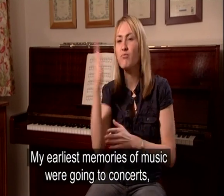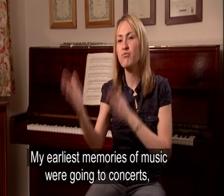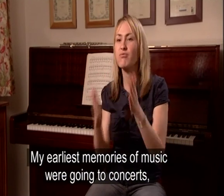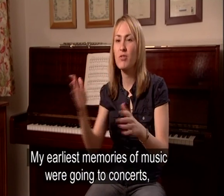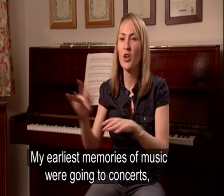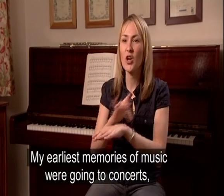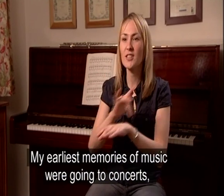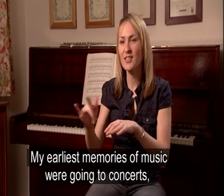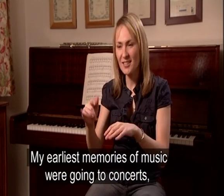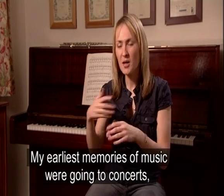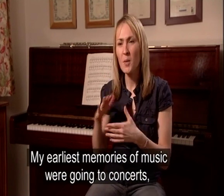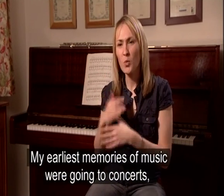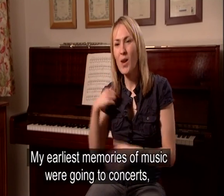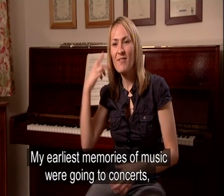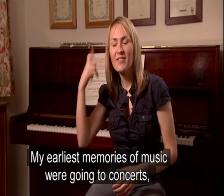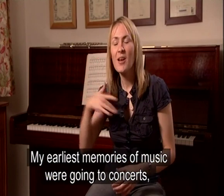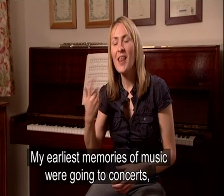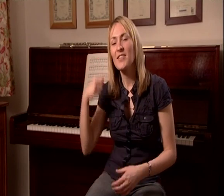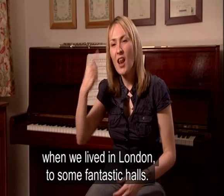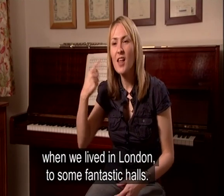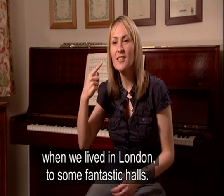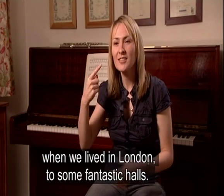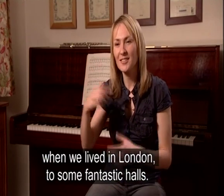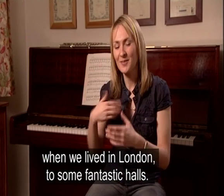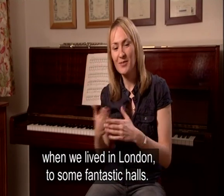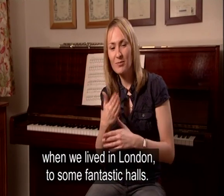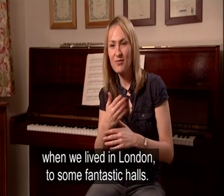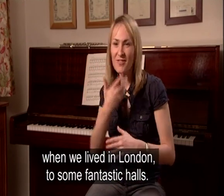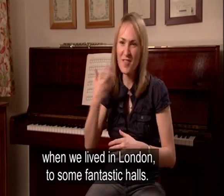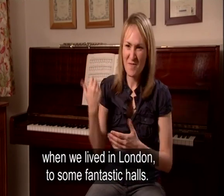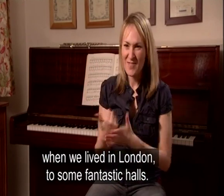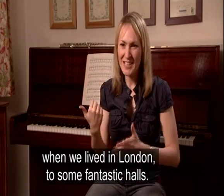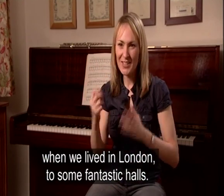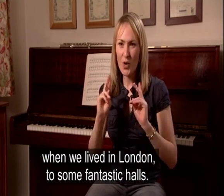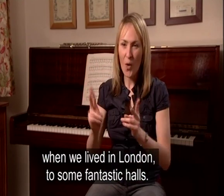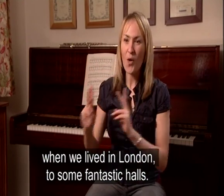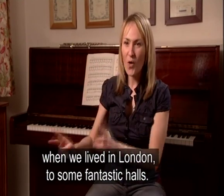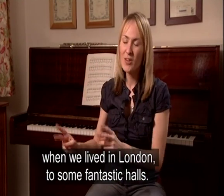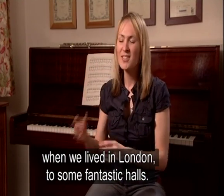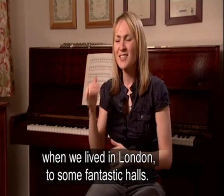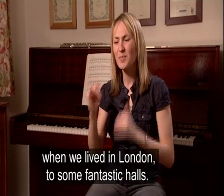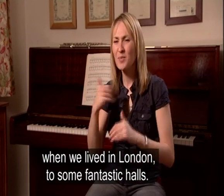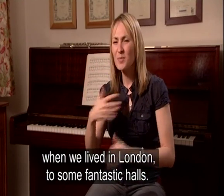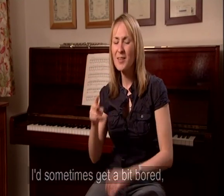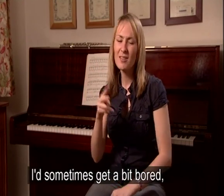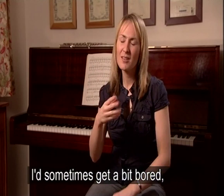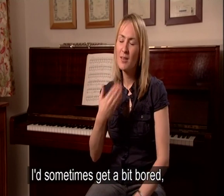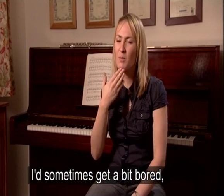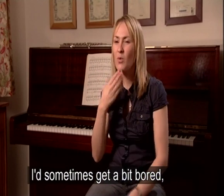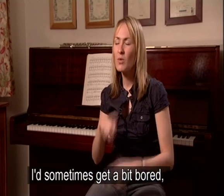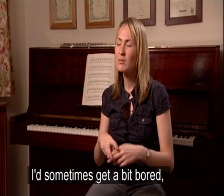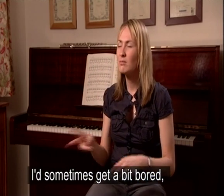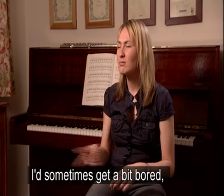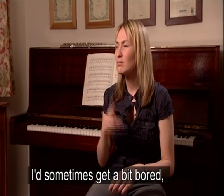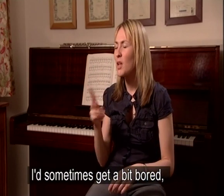earliest memories of music were going to concerts when we lived in London to some fantastic hall. I sometimes